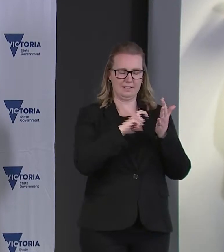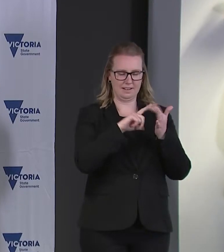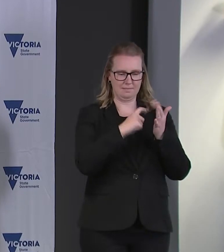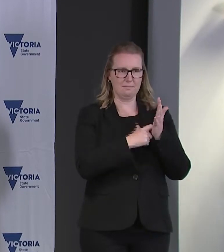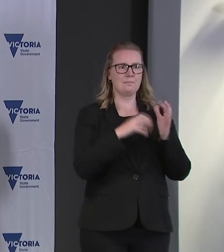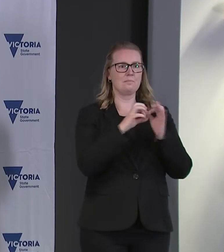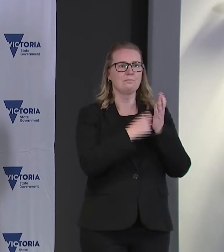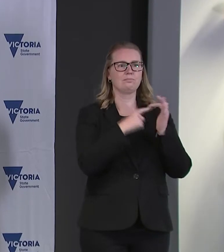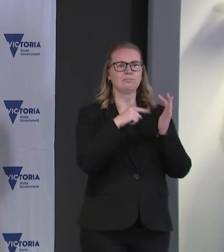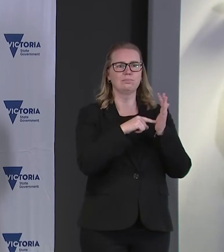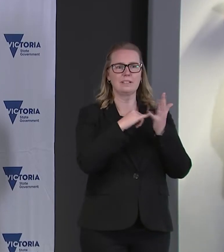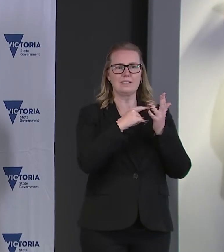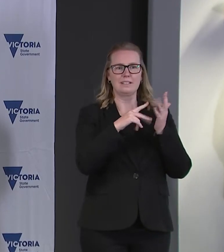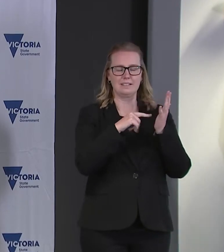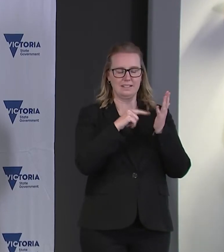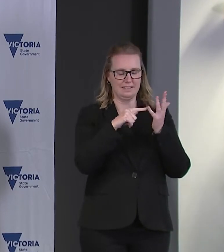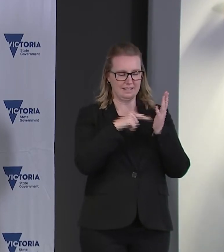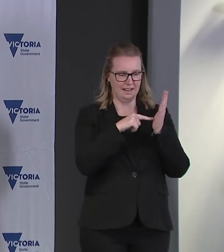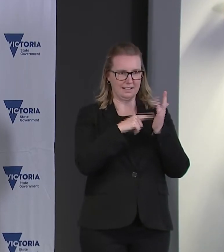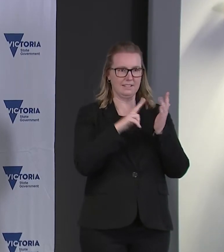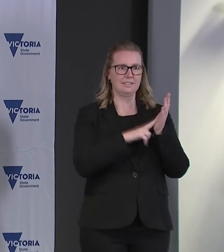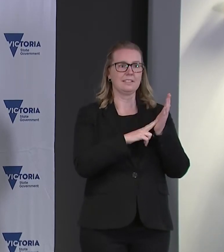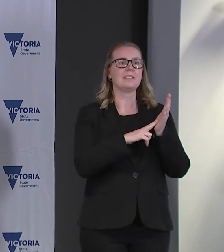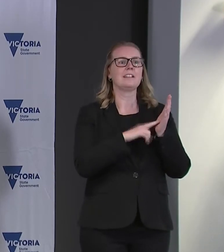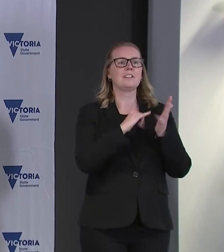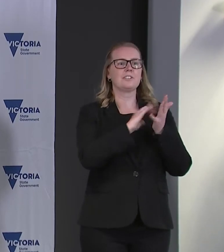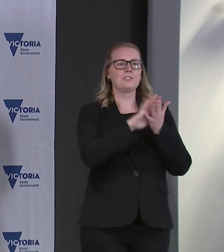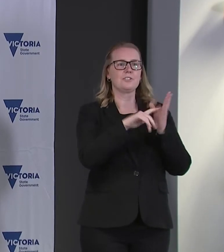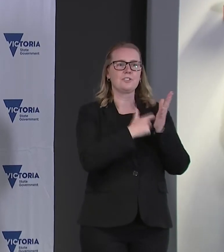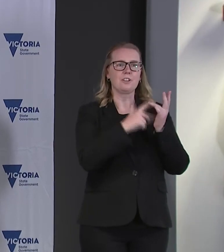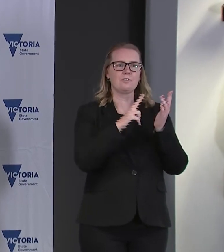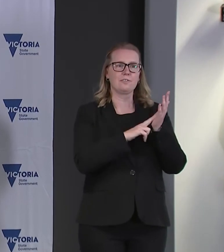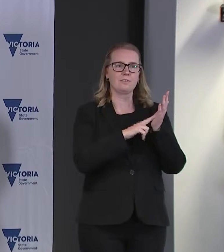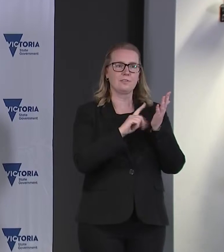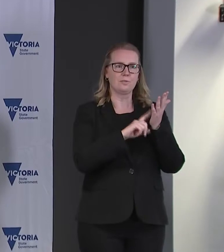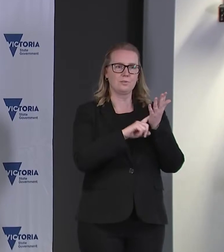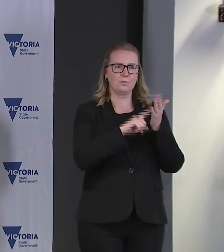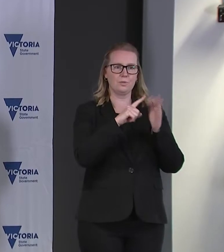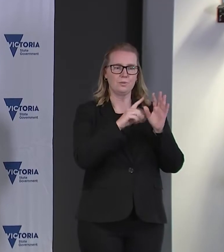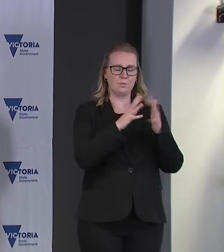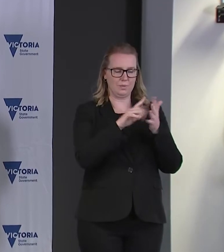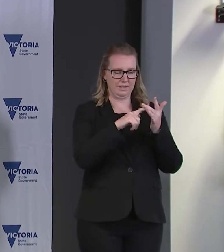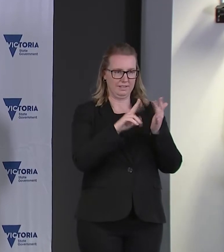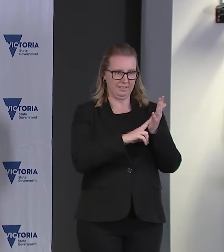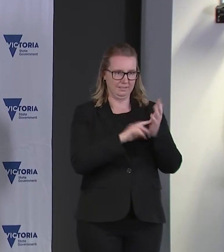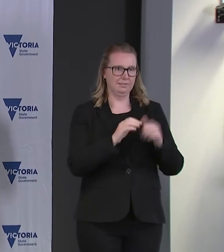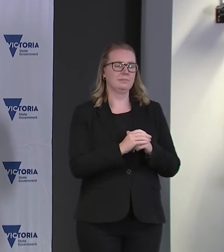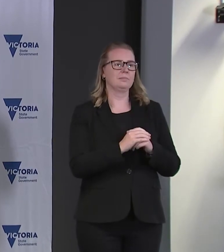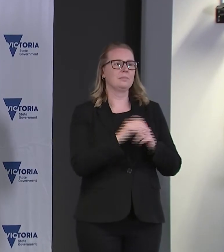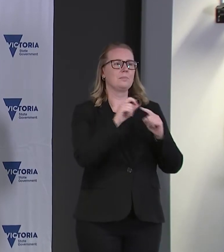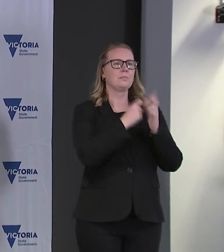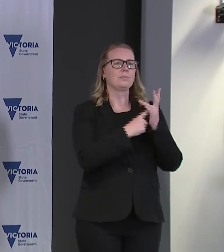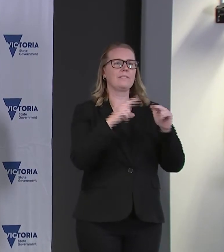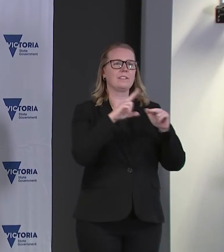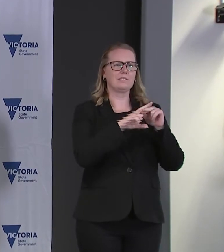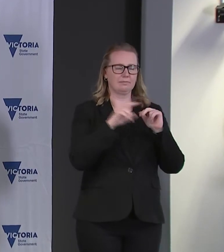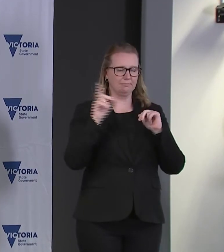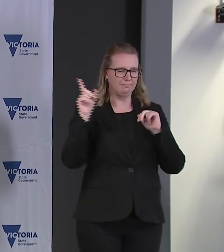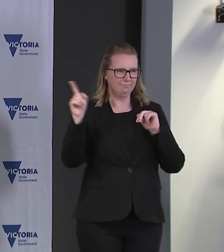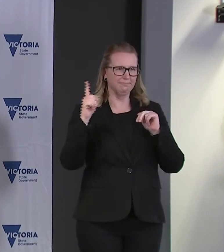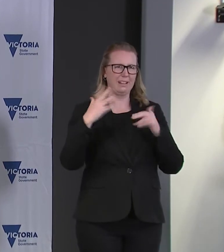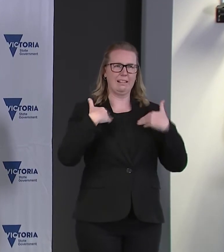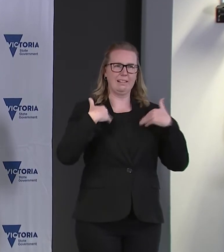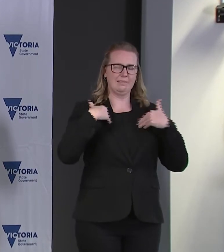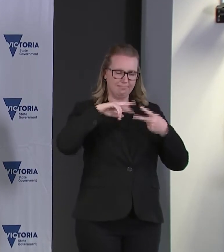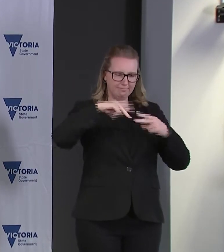Sutton, Professor Sharon Lewin, the Director of the Doherty Institute, and Jerome Weimar,